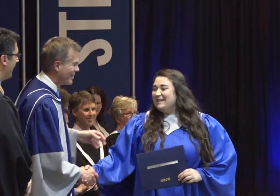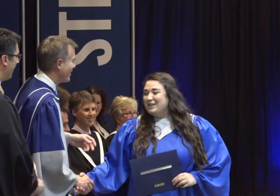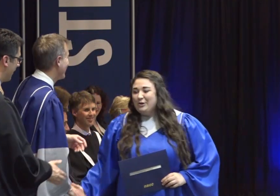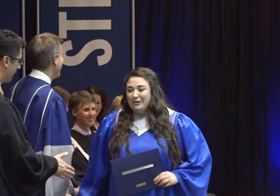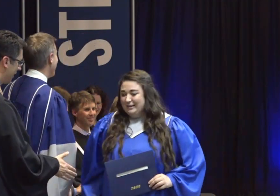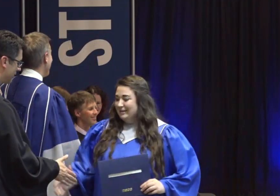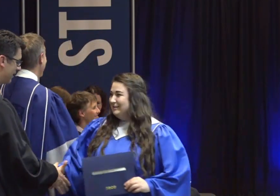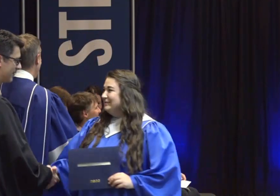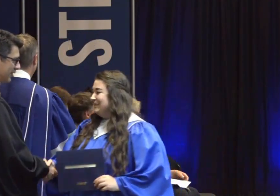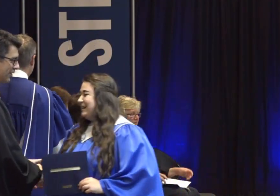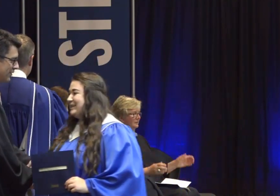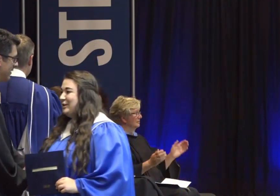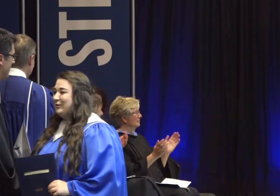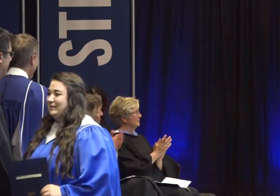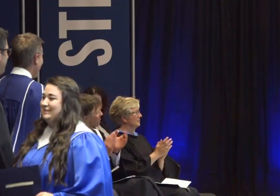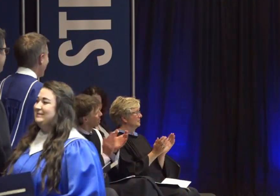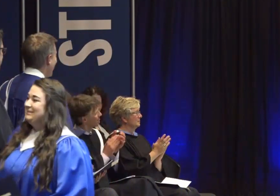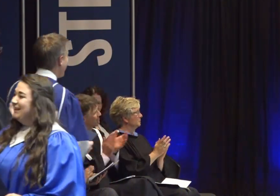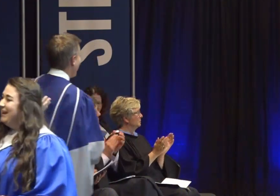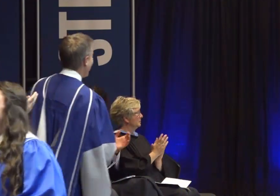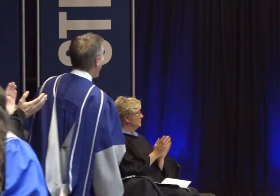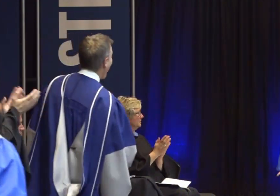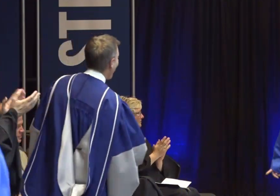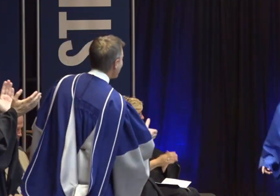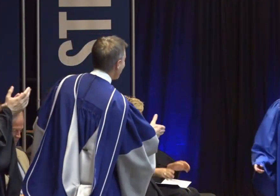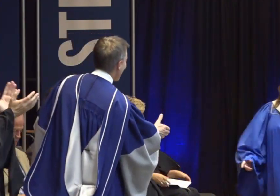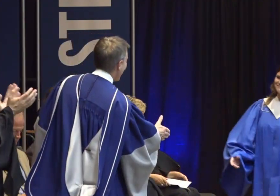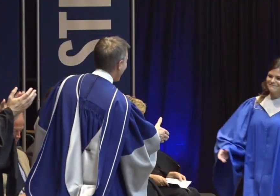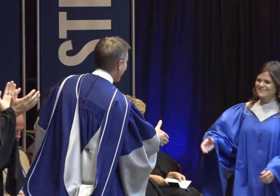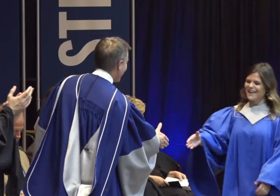Savannah Cornelius.